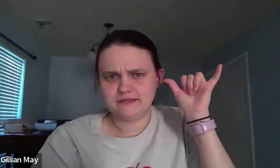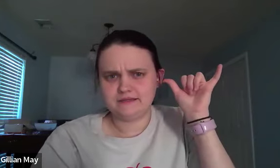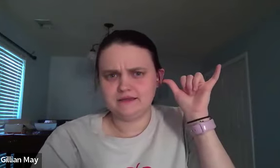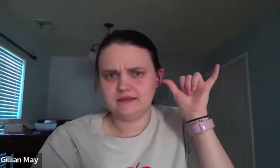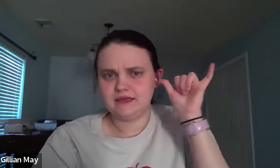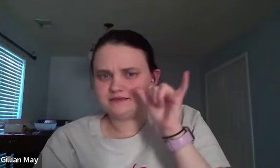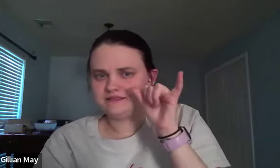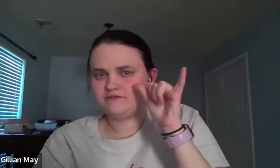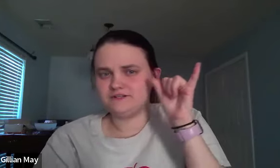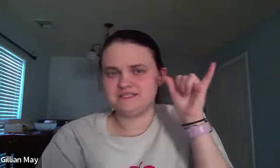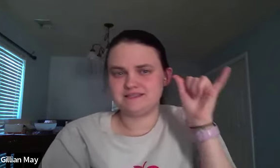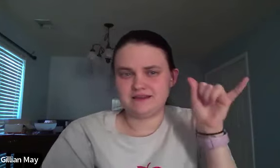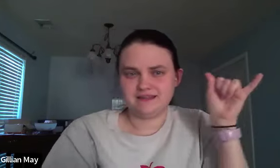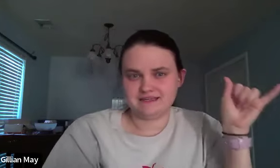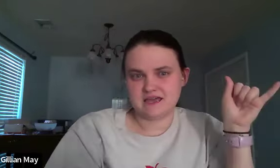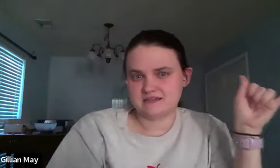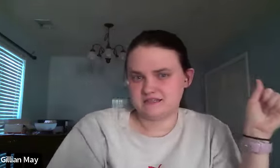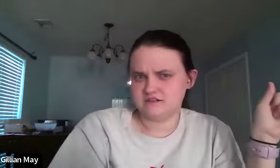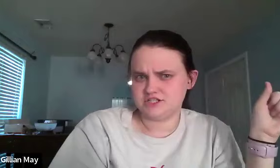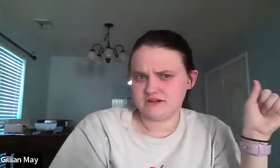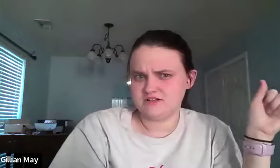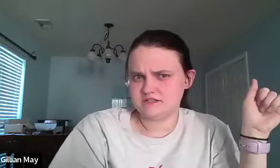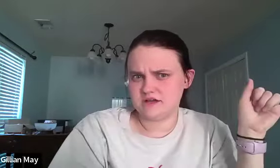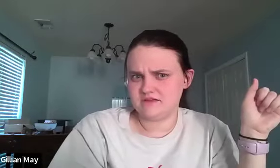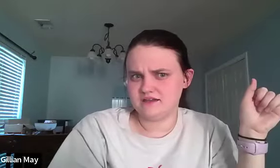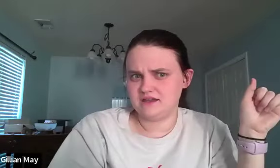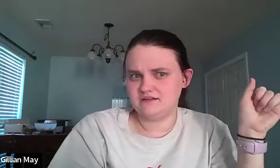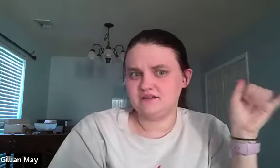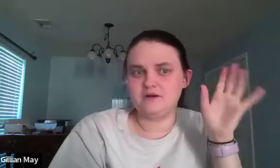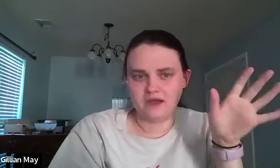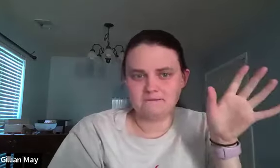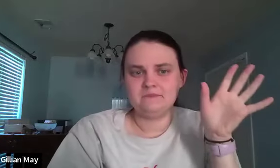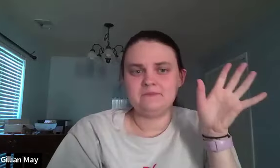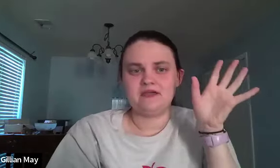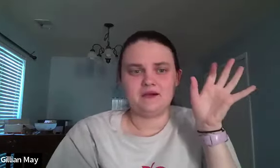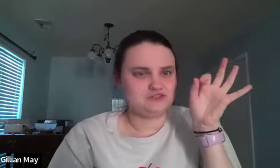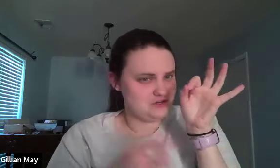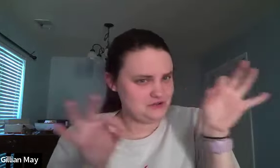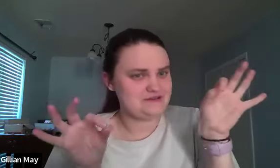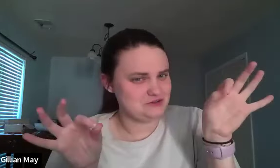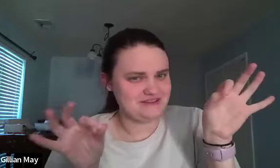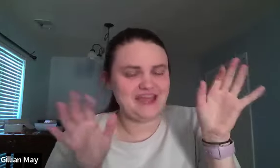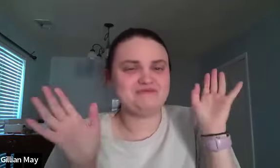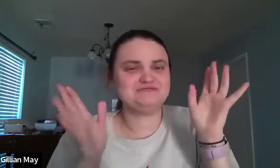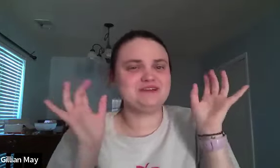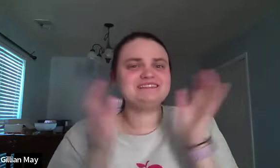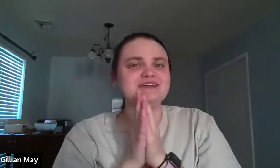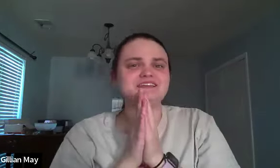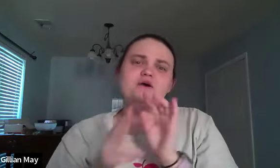explained ASL versus signing exact English? Have I talked about that yet? Okay. I'm going to try to go short. And I was realizing, I was like, oh yeah, I